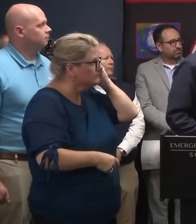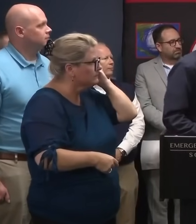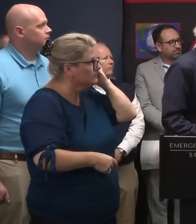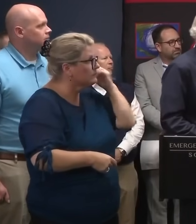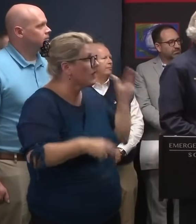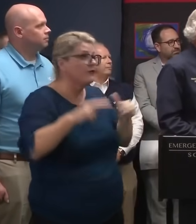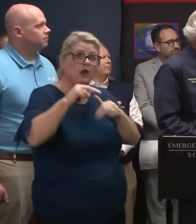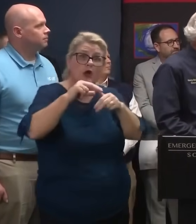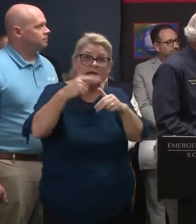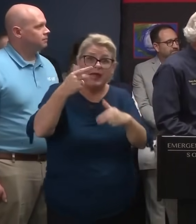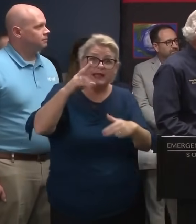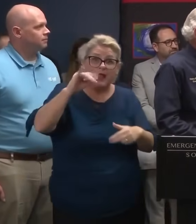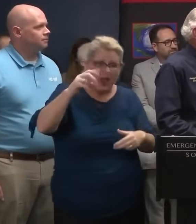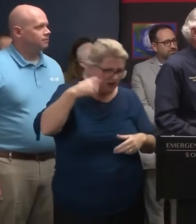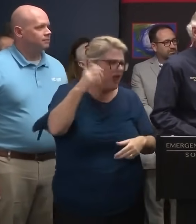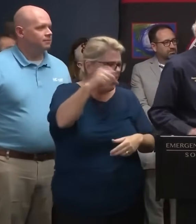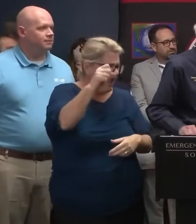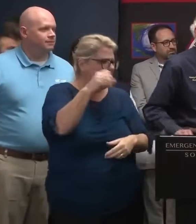The Hurricane Guide? Yeah.